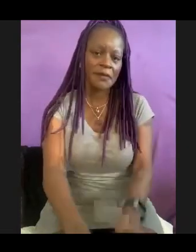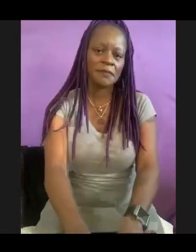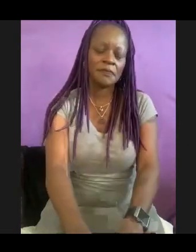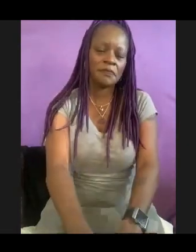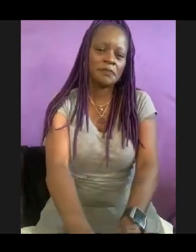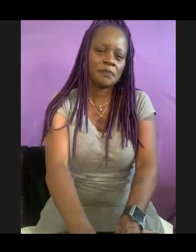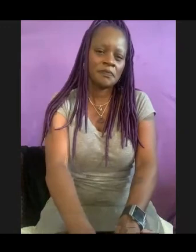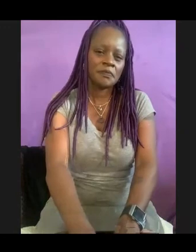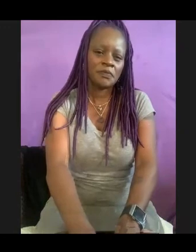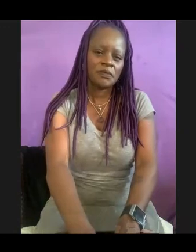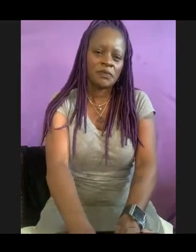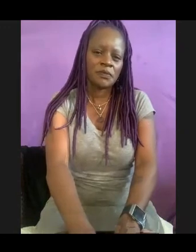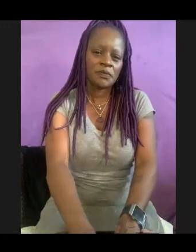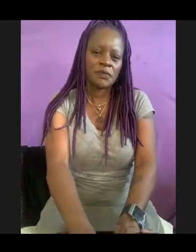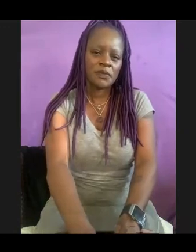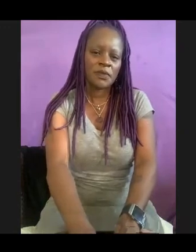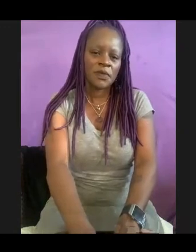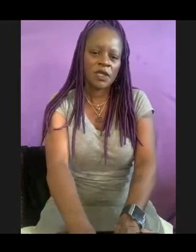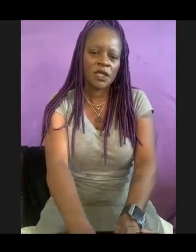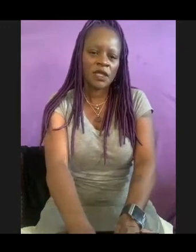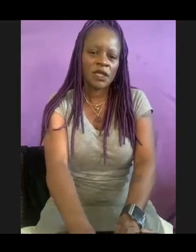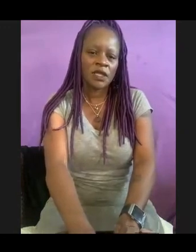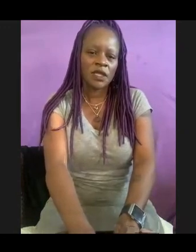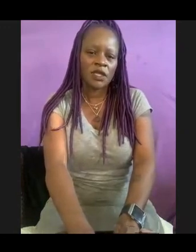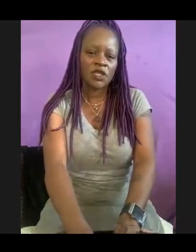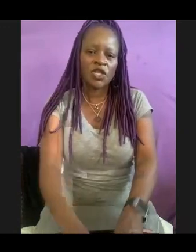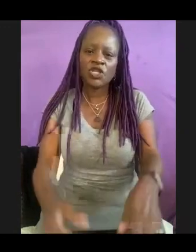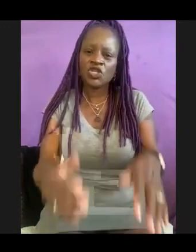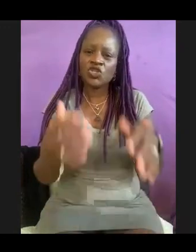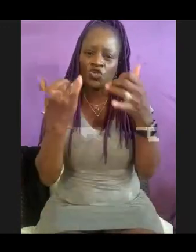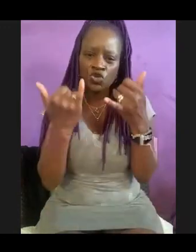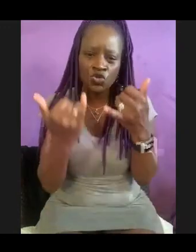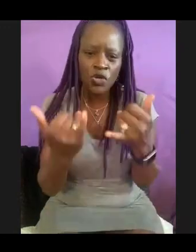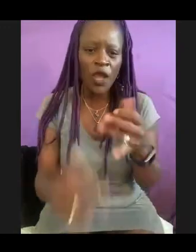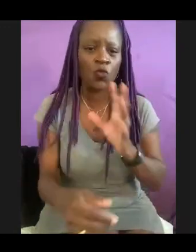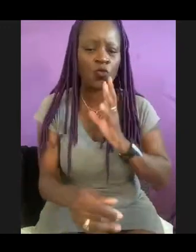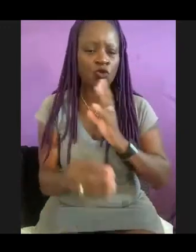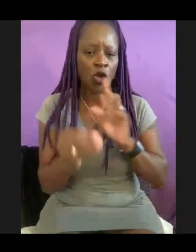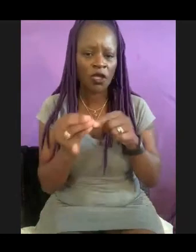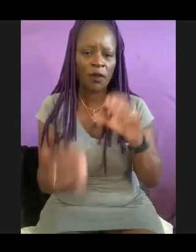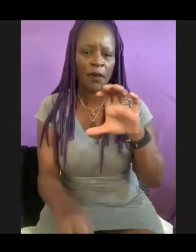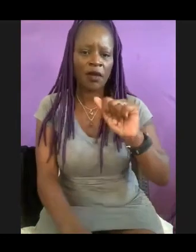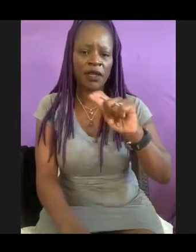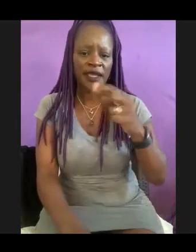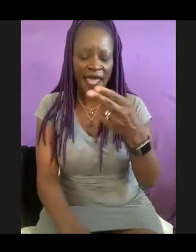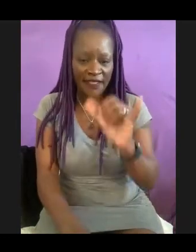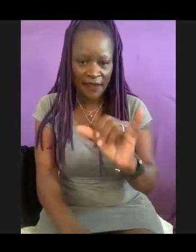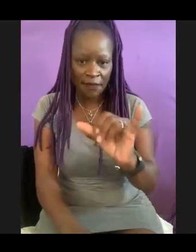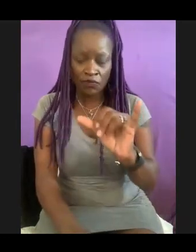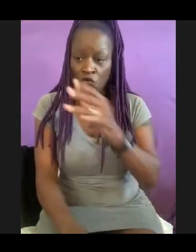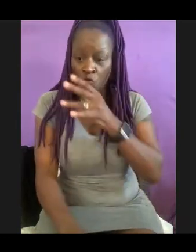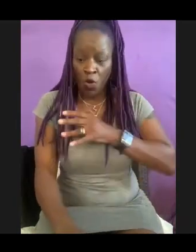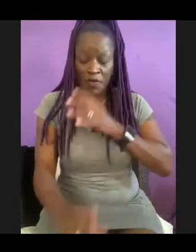Today, I'm here to talk about Kathy, who was hit and killed by a city bus.